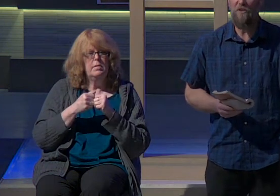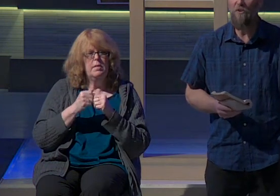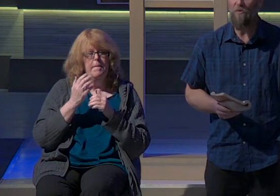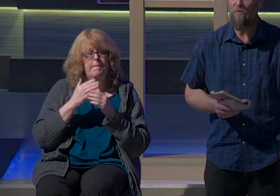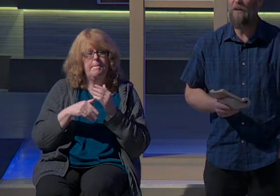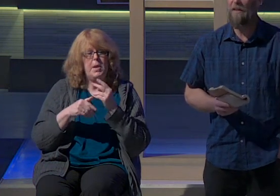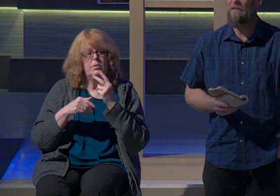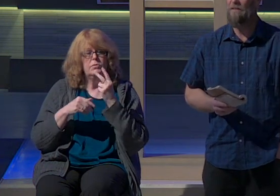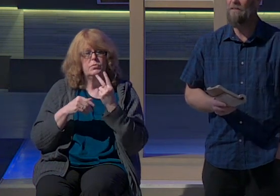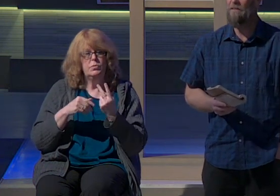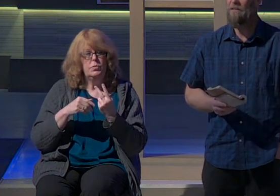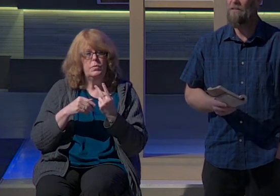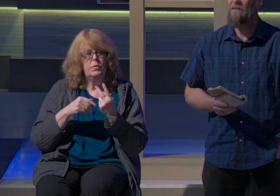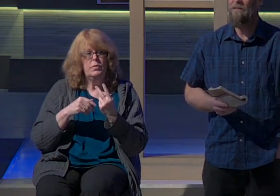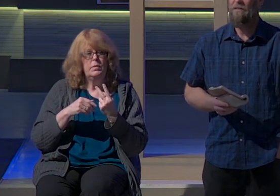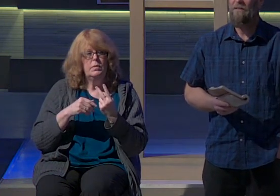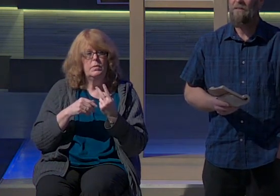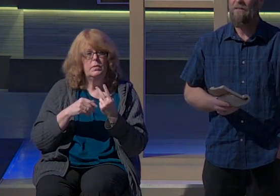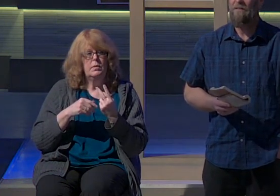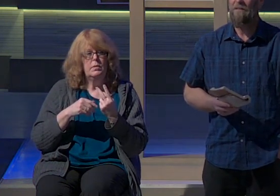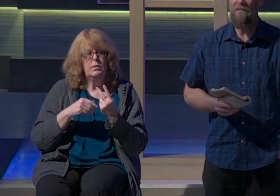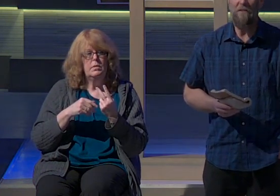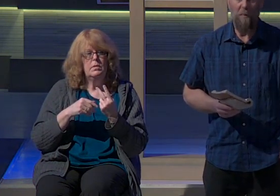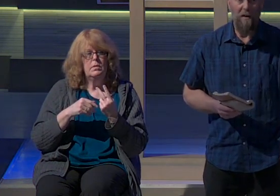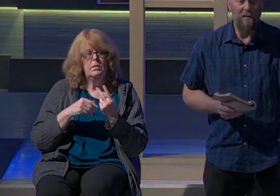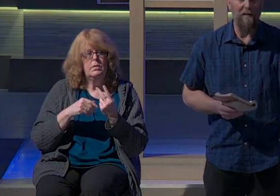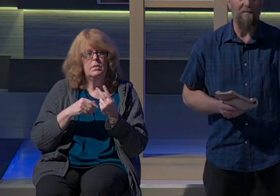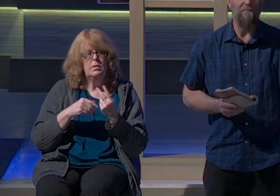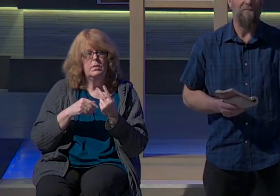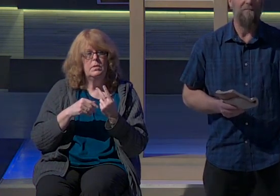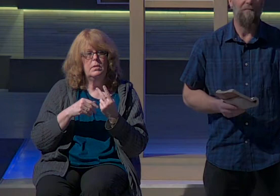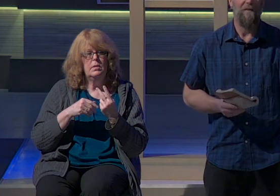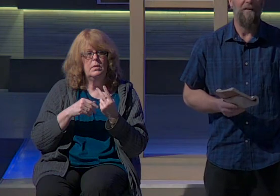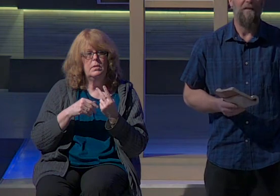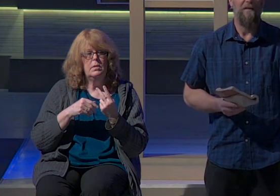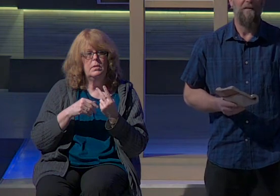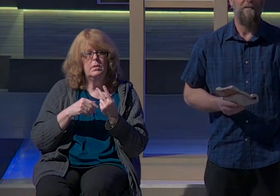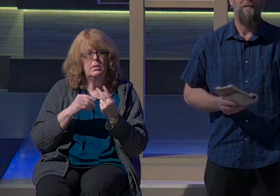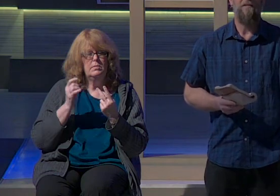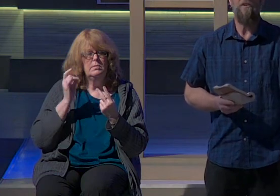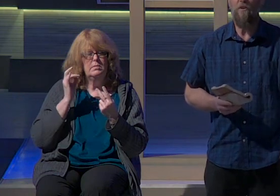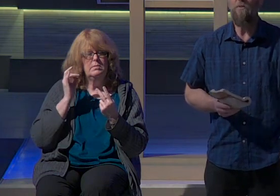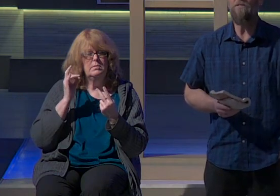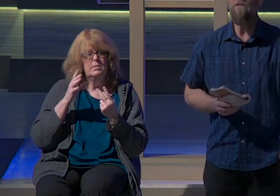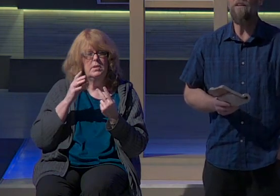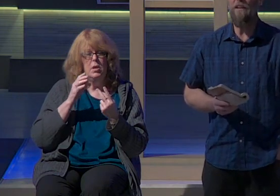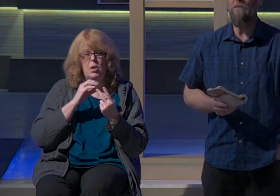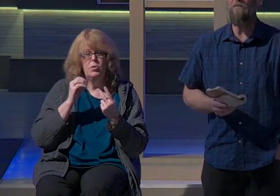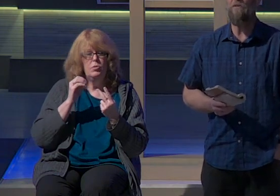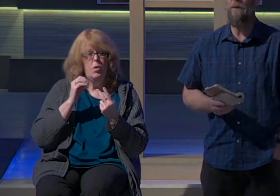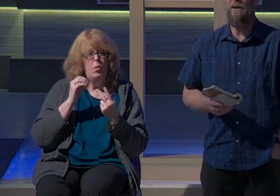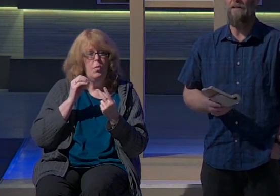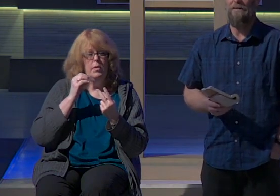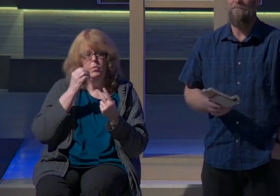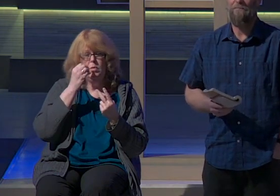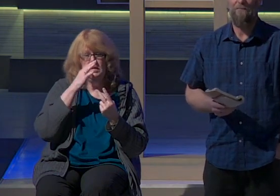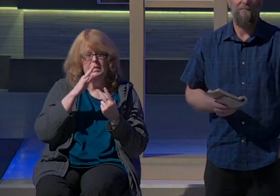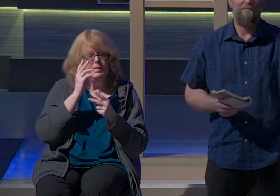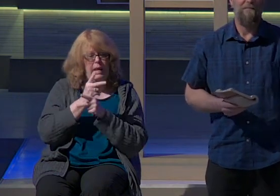Part 2 is, this is appalling, that no one's going to care for your